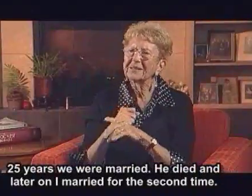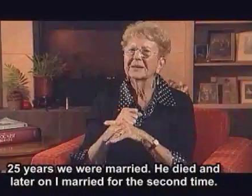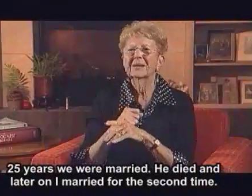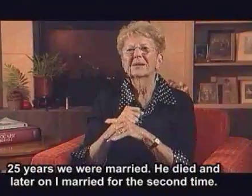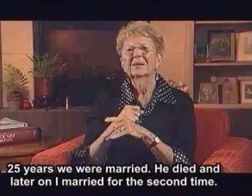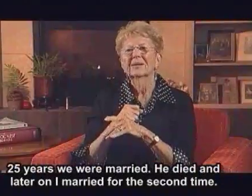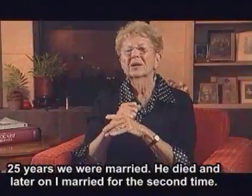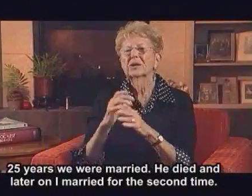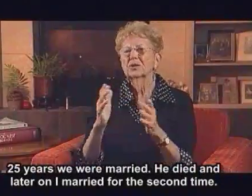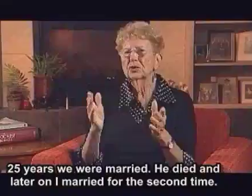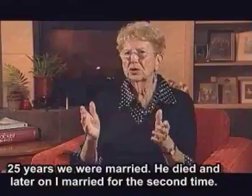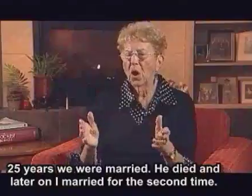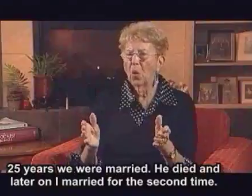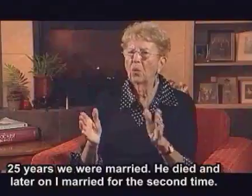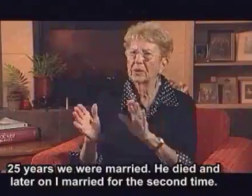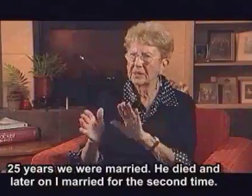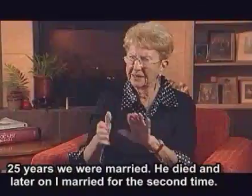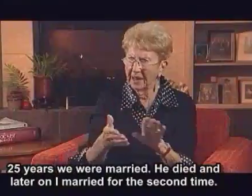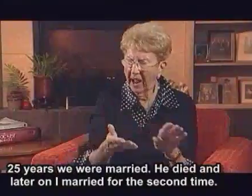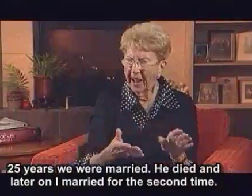25 years we were married.